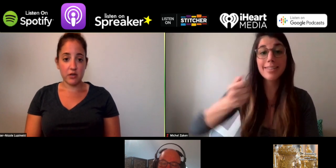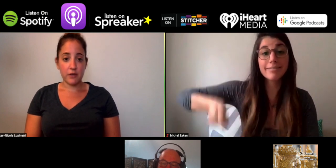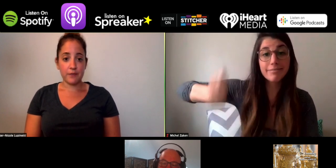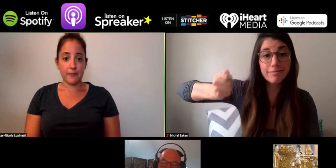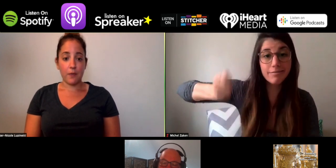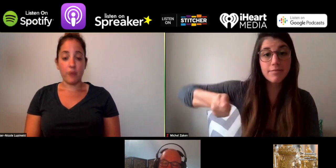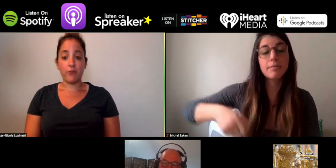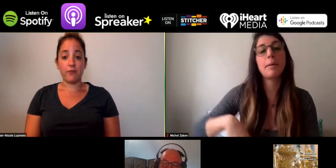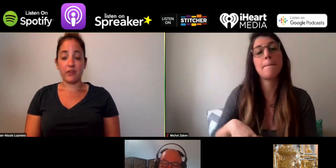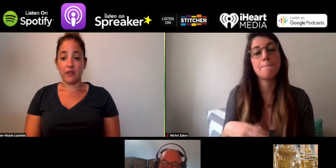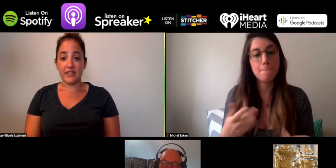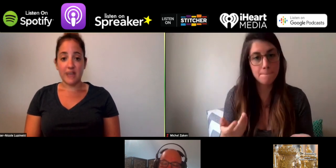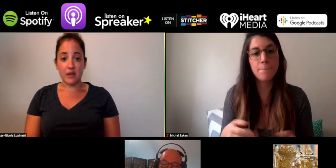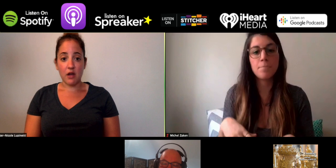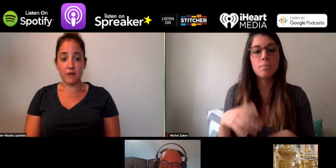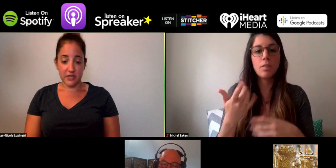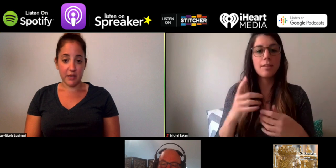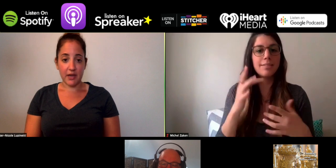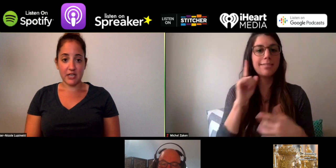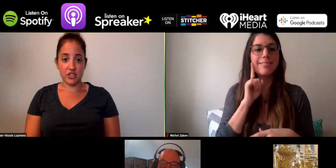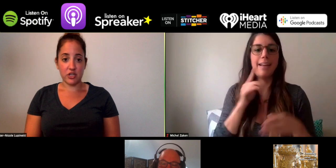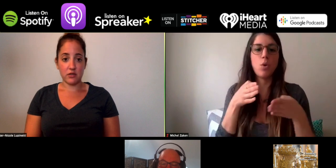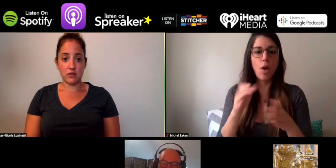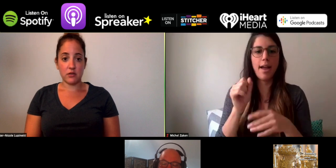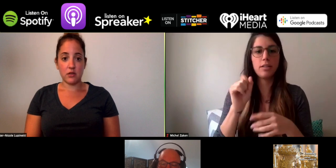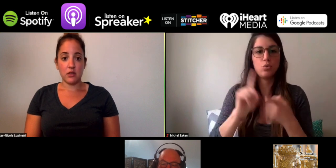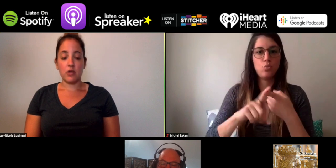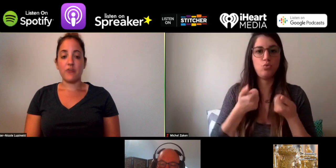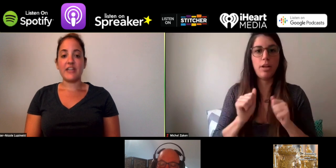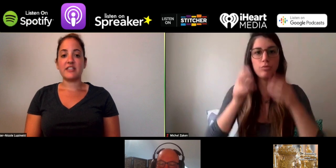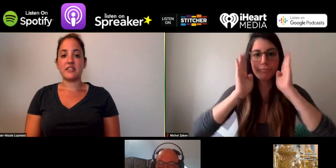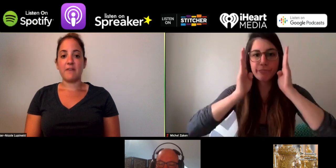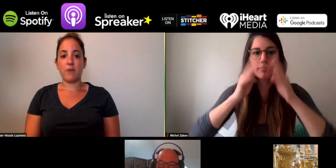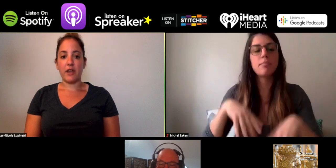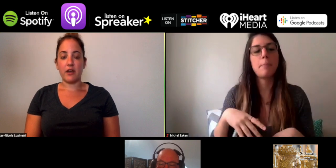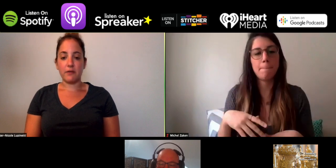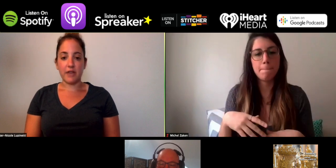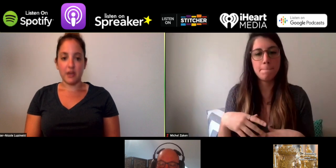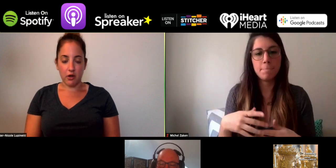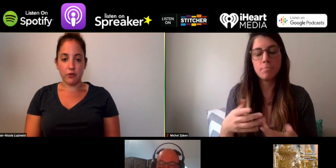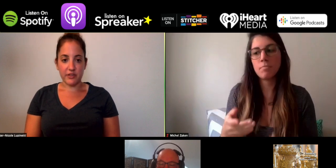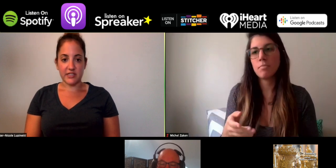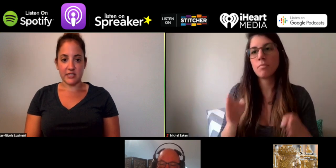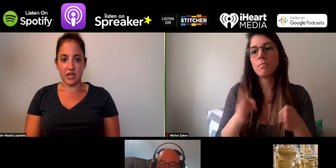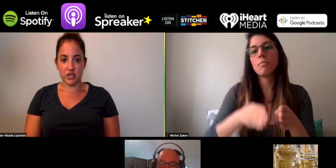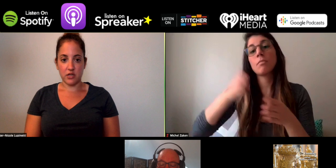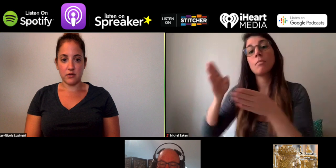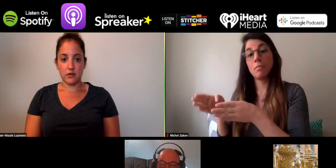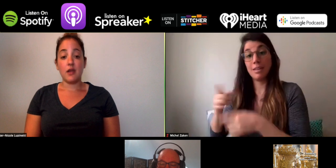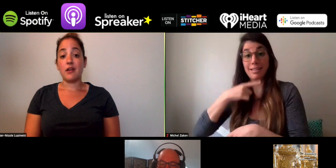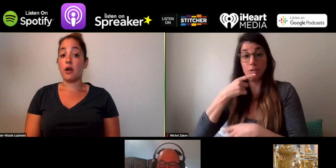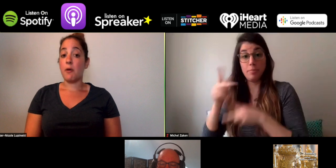vibration, or they'll flick the lights on and off to get my attention. You know, that's the deaf way of getting another person's